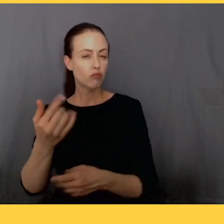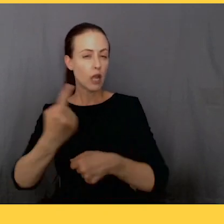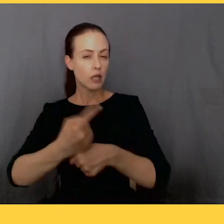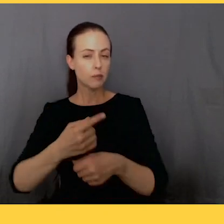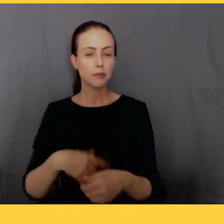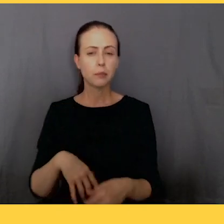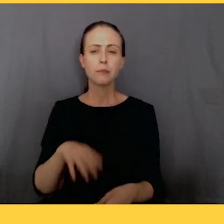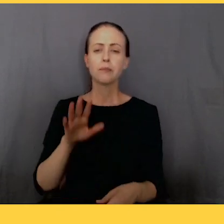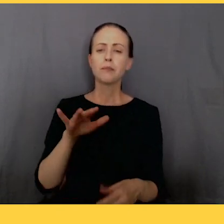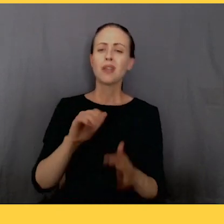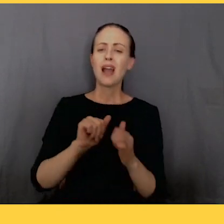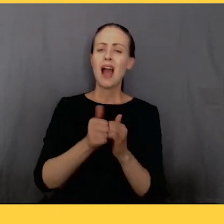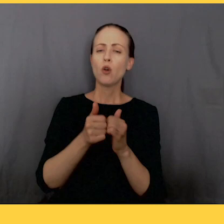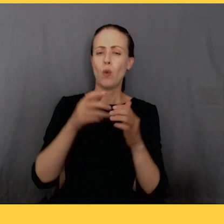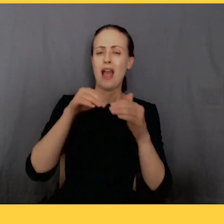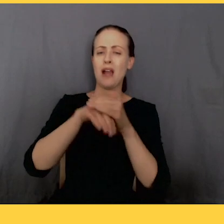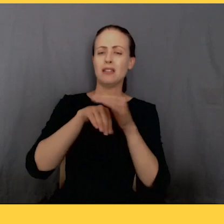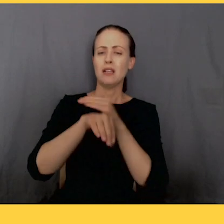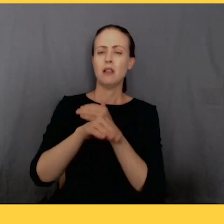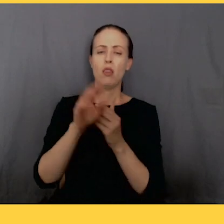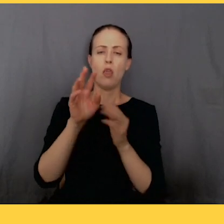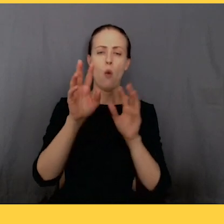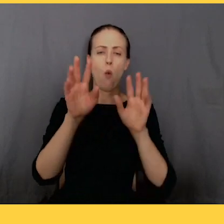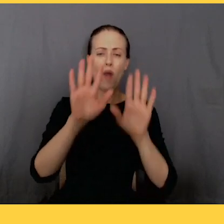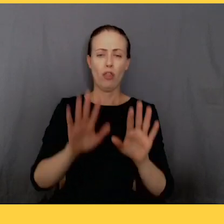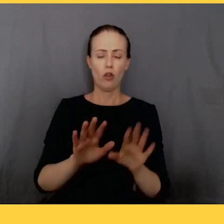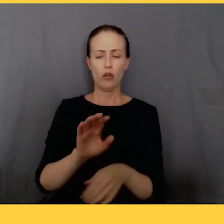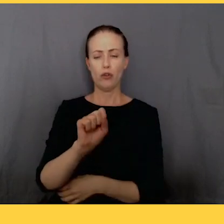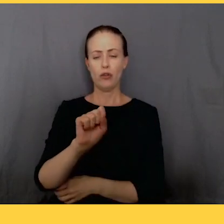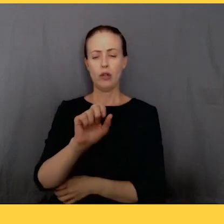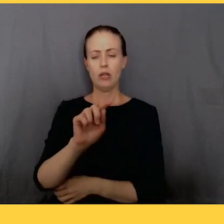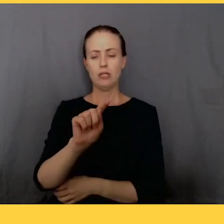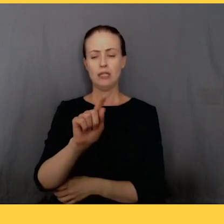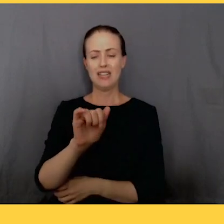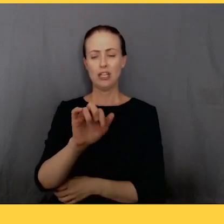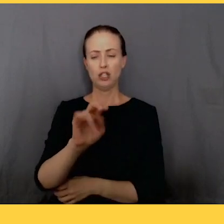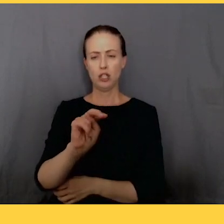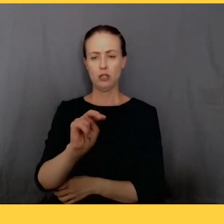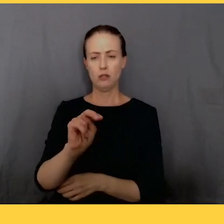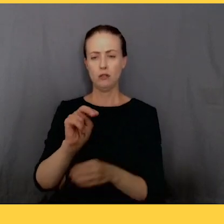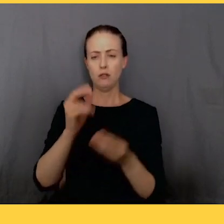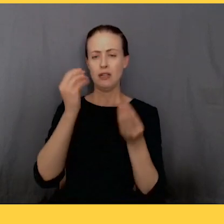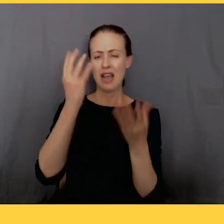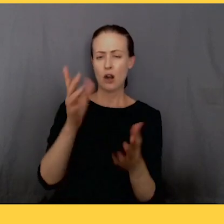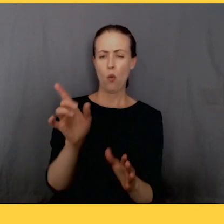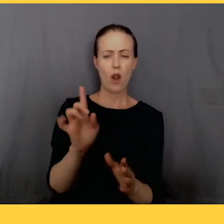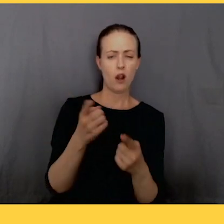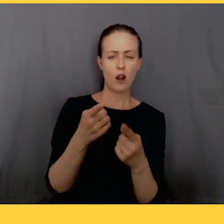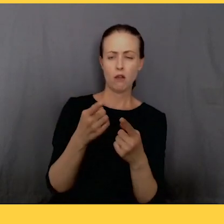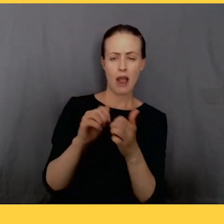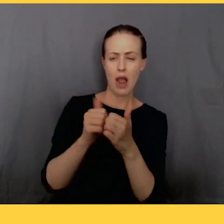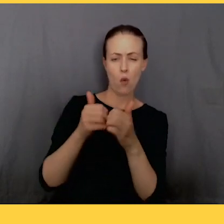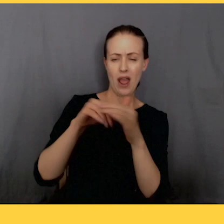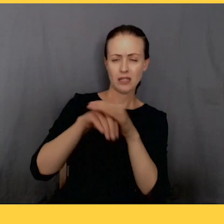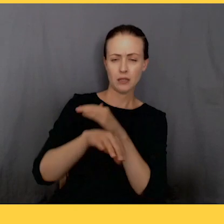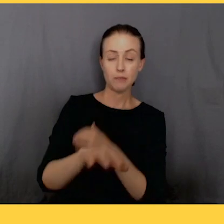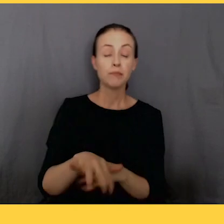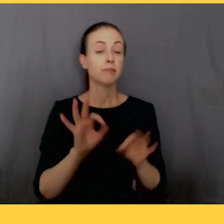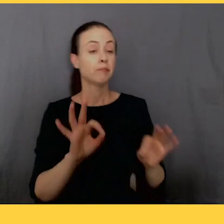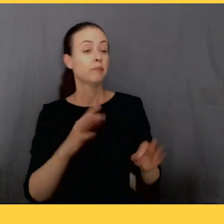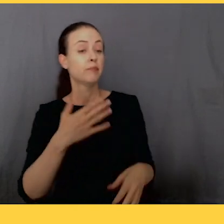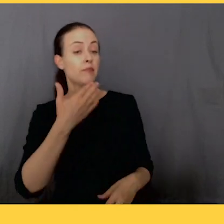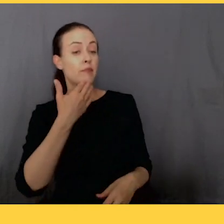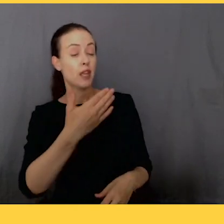station data? Bill, is that something you can touch on? A member of the board. Yeah, certainly, Jeremy. So thanks for that question.